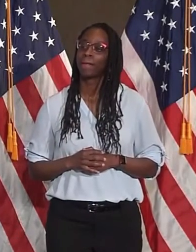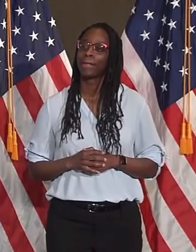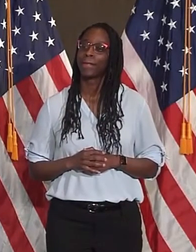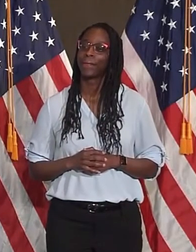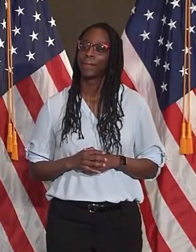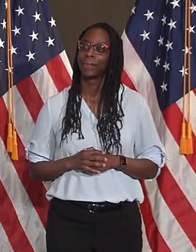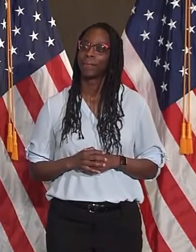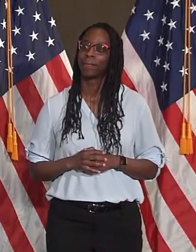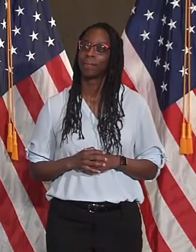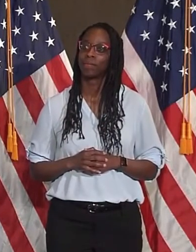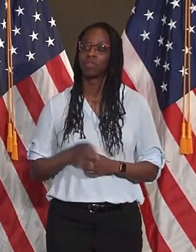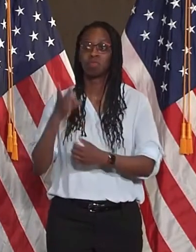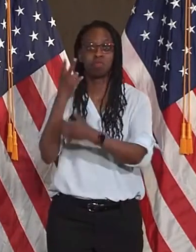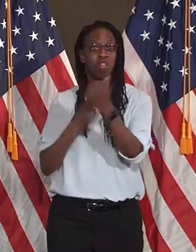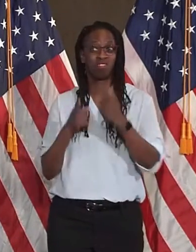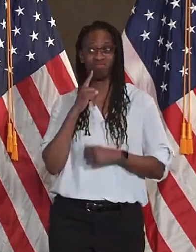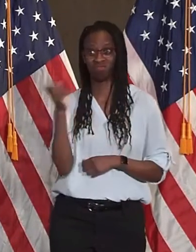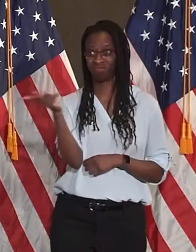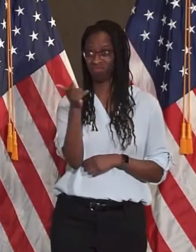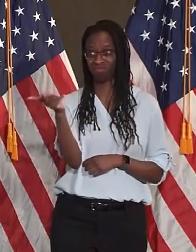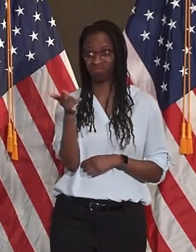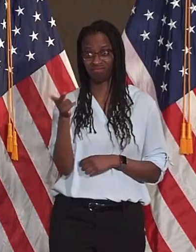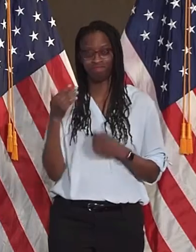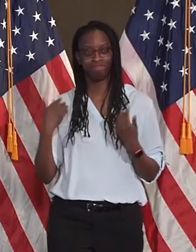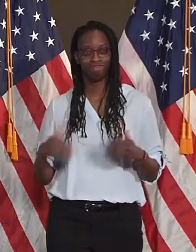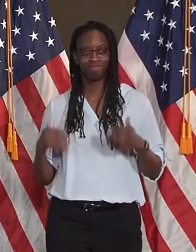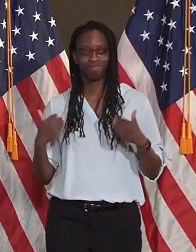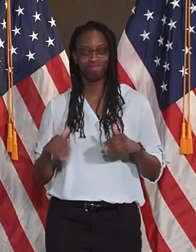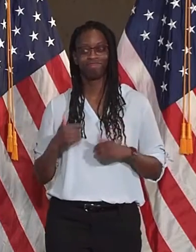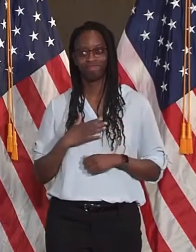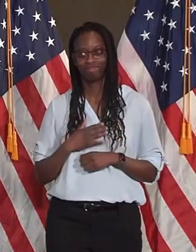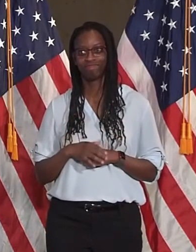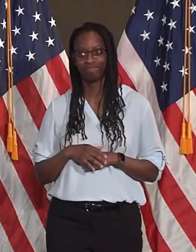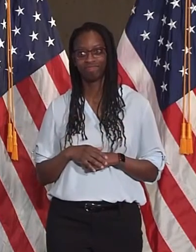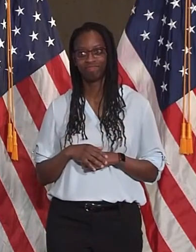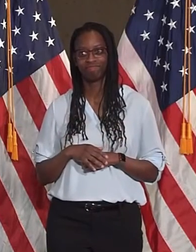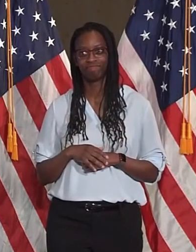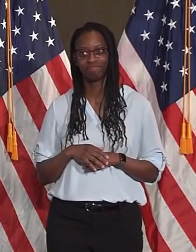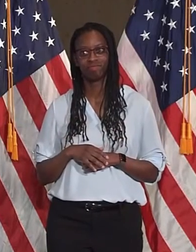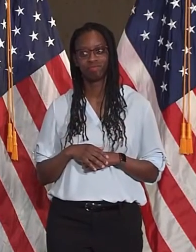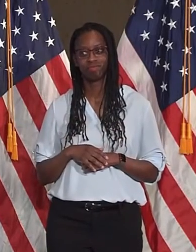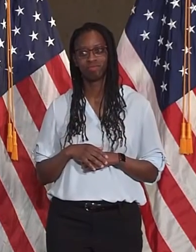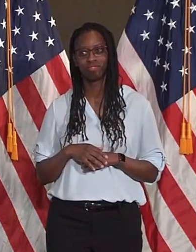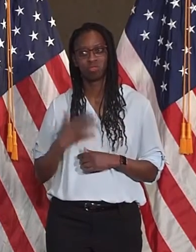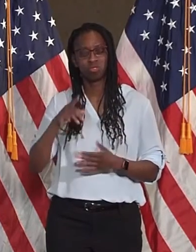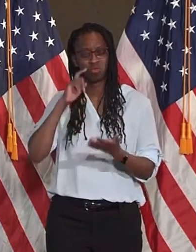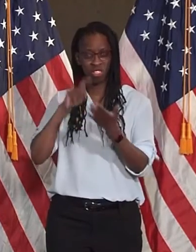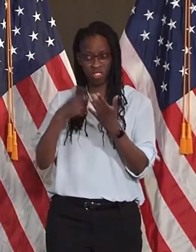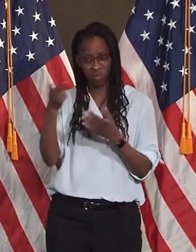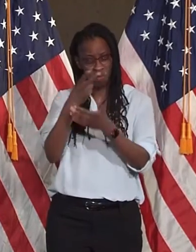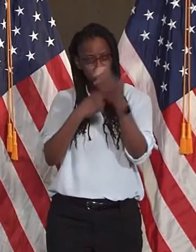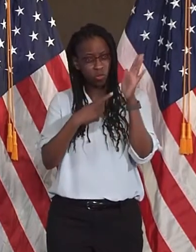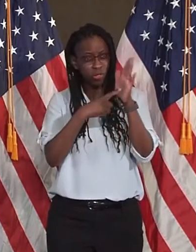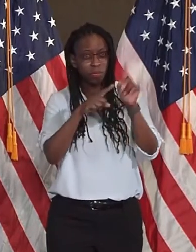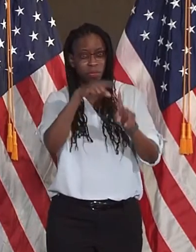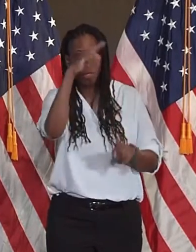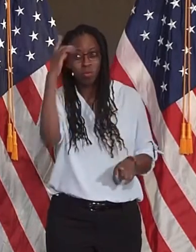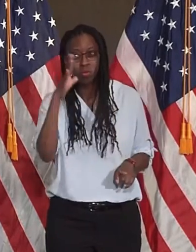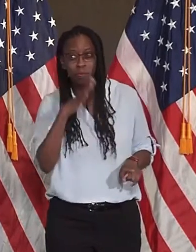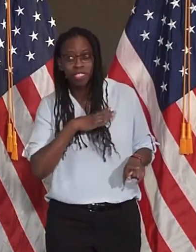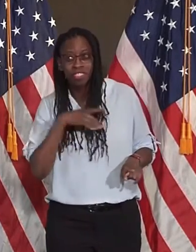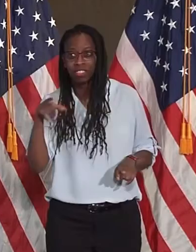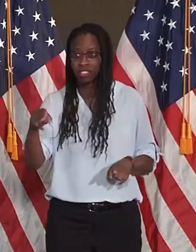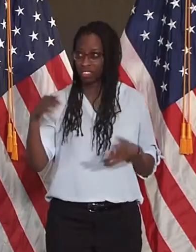Both Chief Justice Budd and Congresswoman Pressley are part of a long line of Black women in our city who have broken